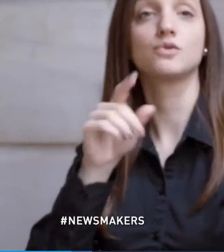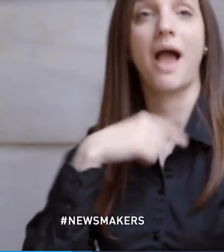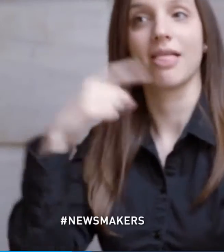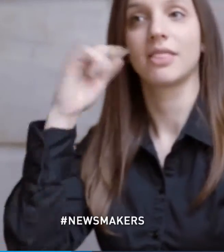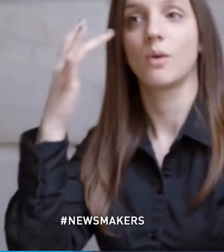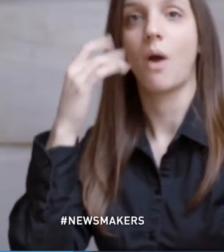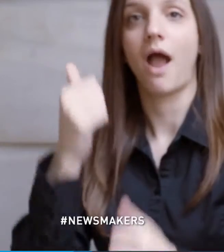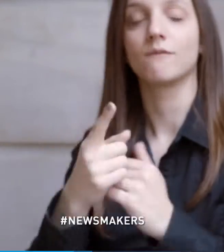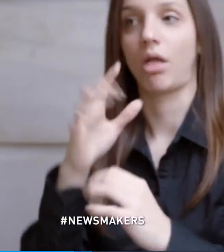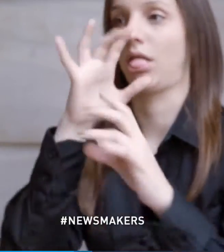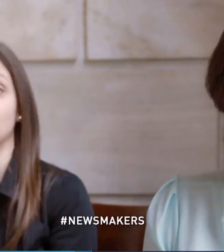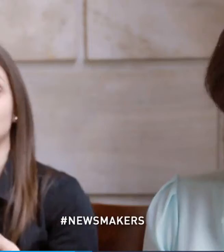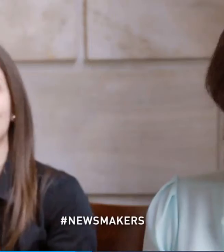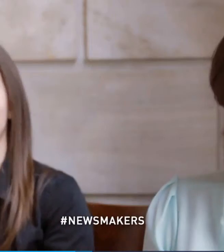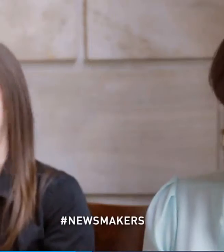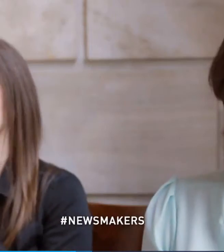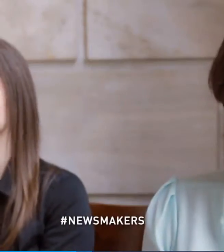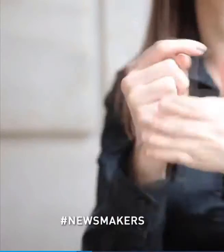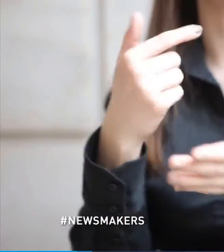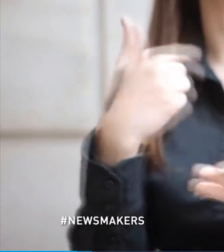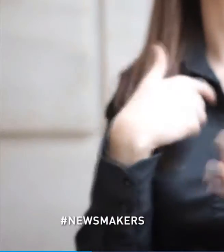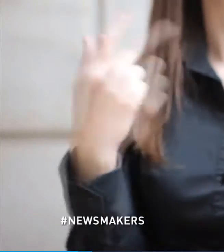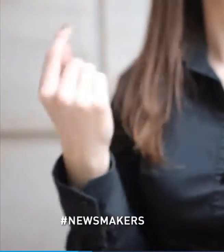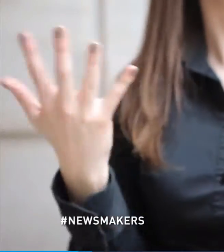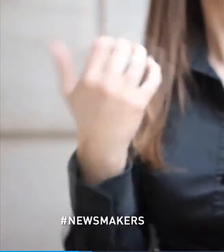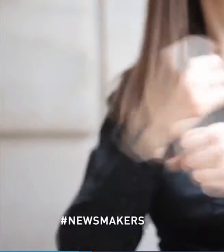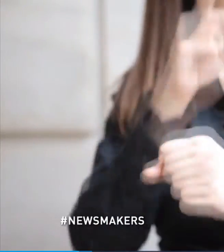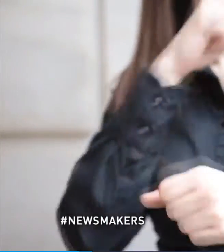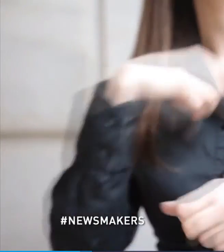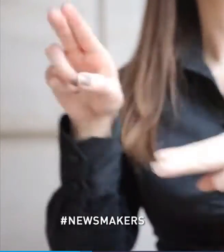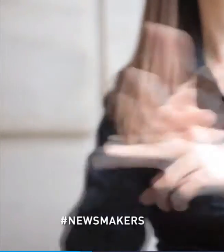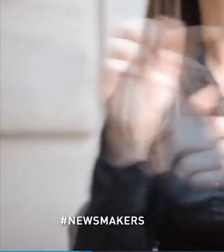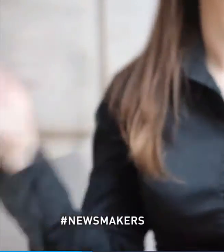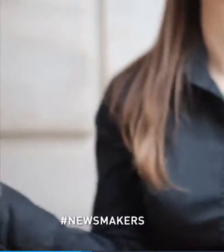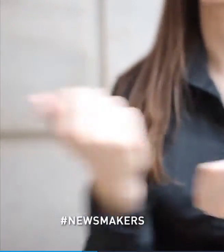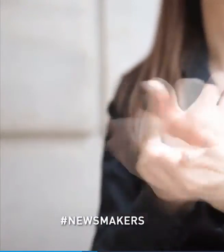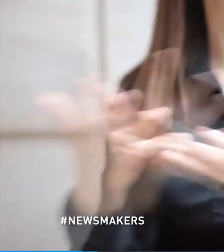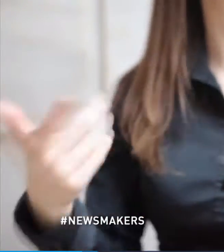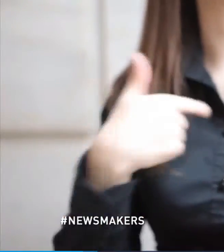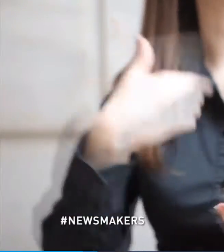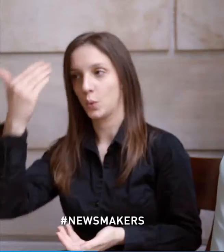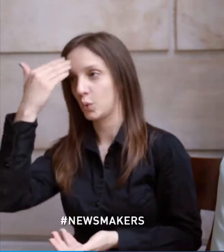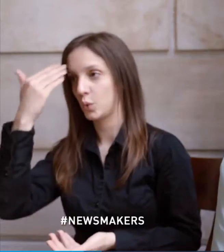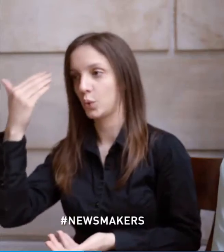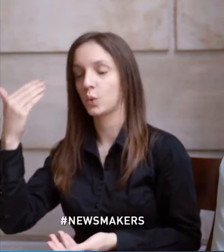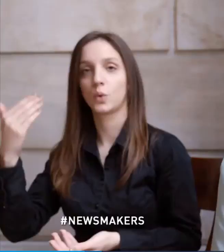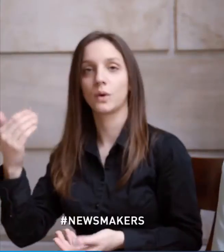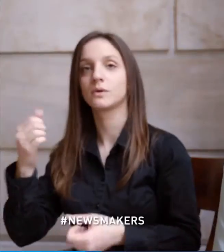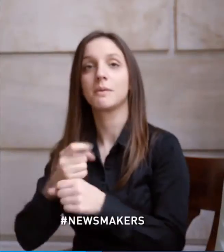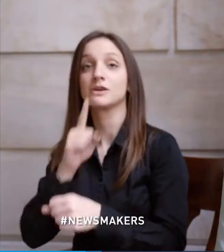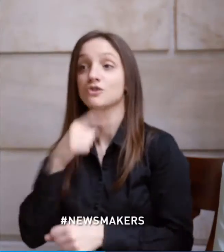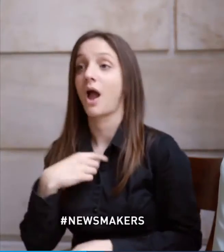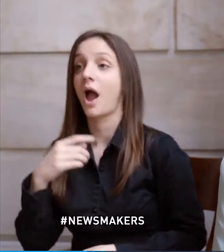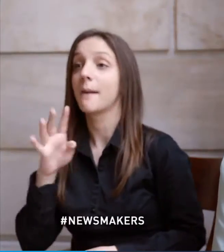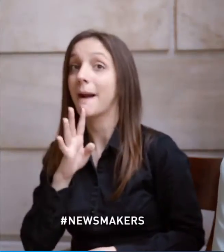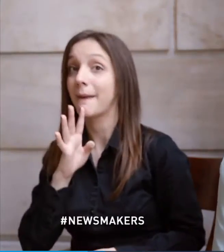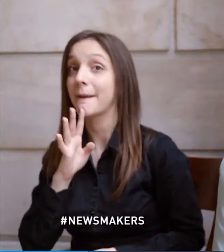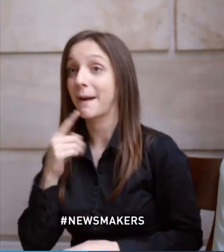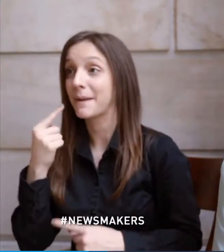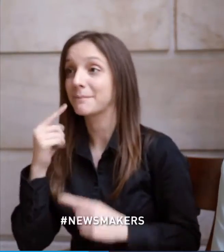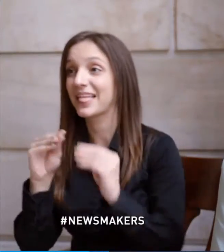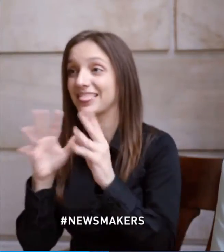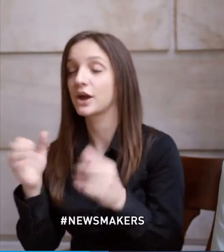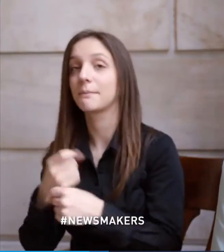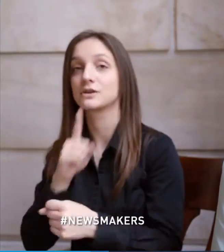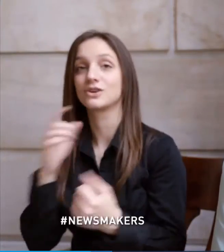novelty. I just made sure that I used everything that I knew, and which was putting the words on my mouth and then also signing